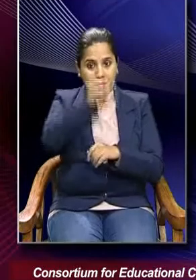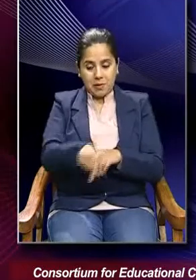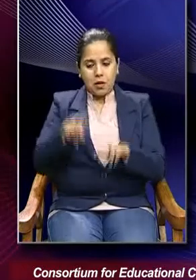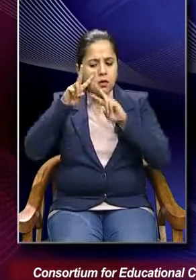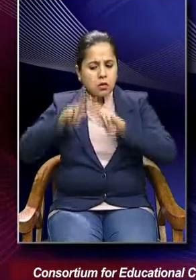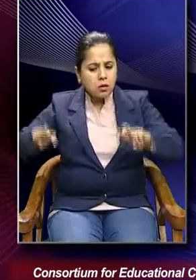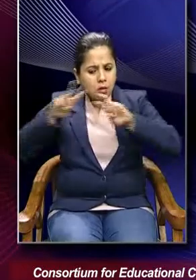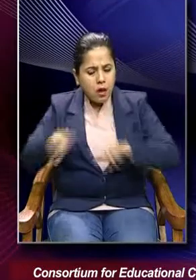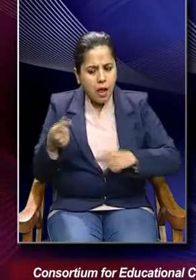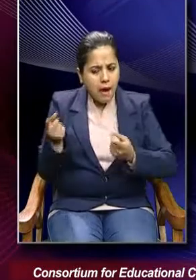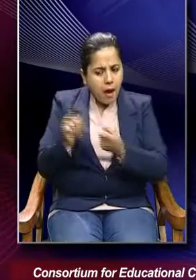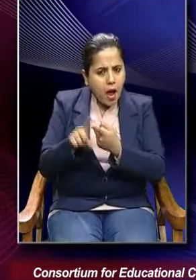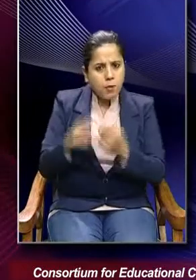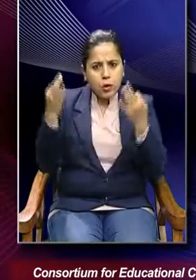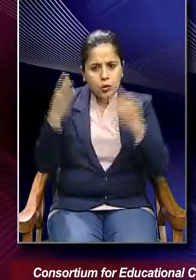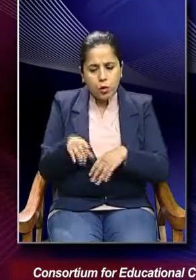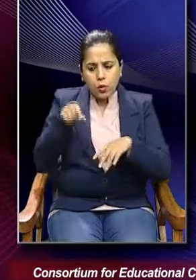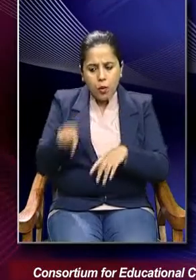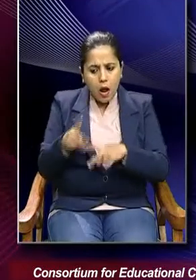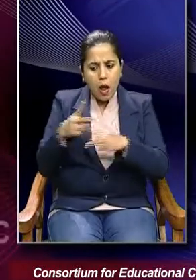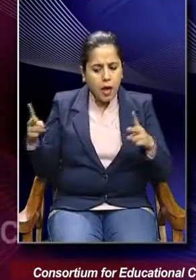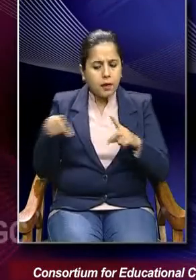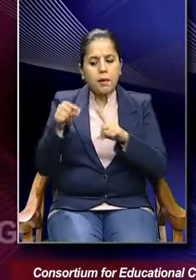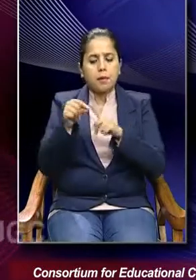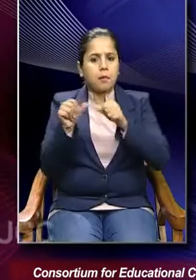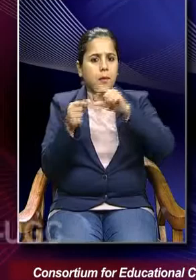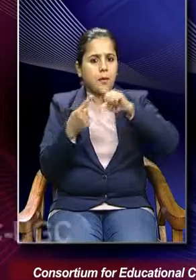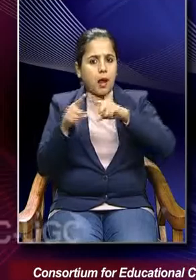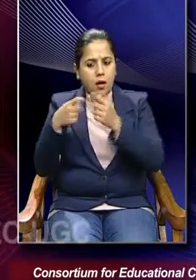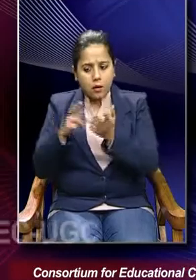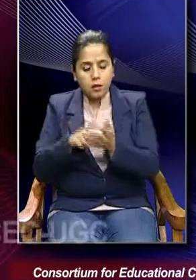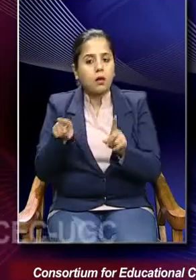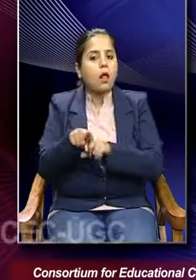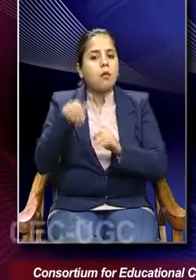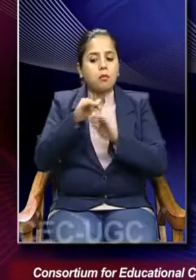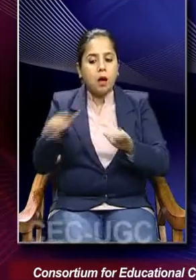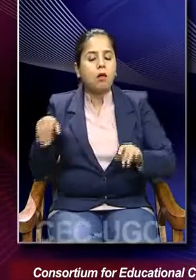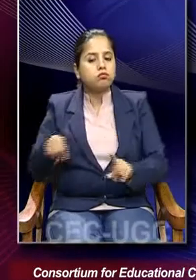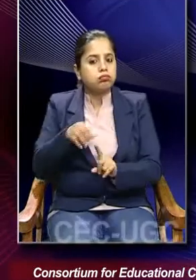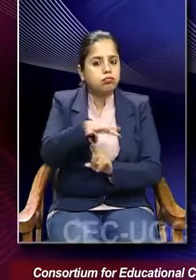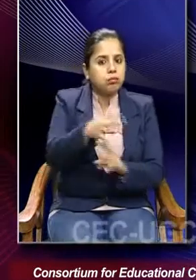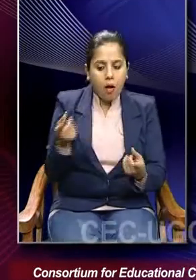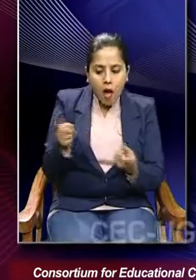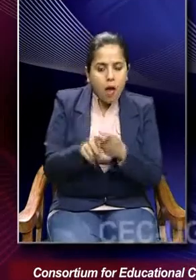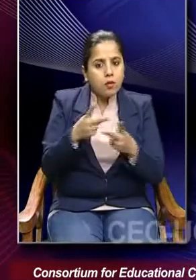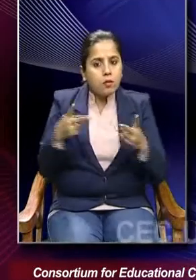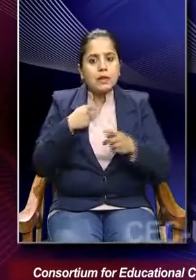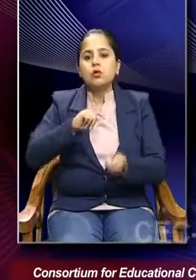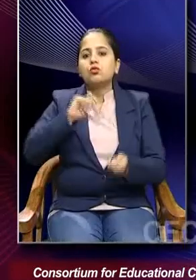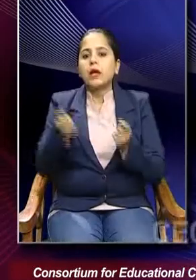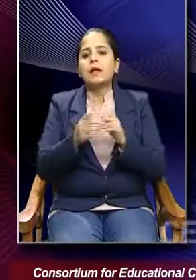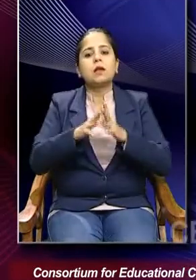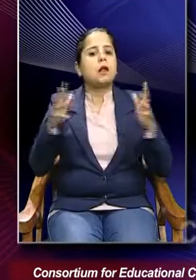the consequences of new patterns, such as the way children are affected. So we need a lot of change in the